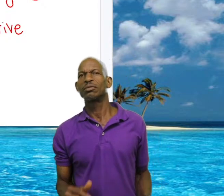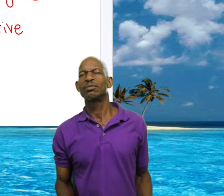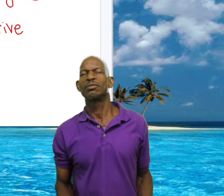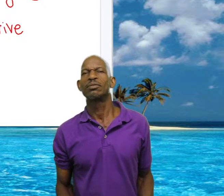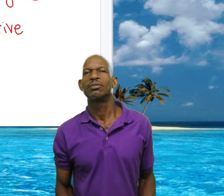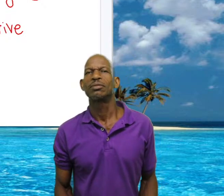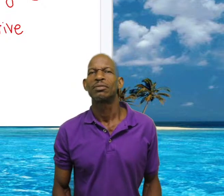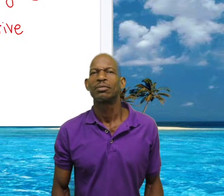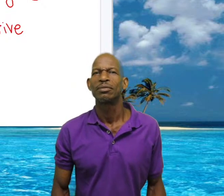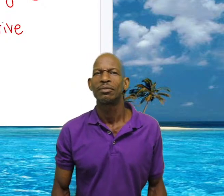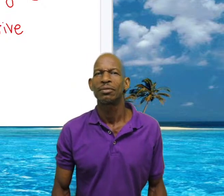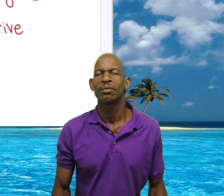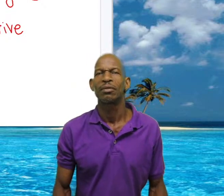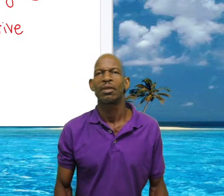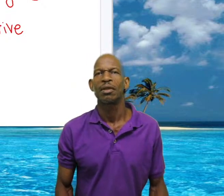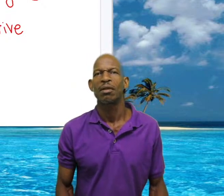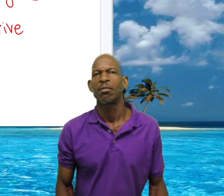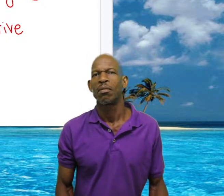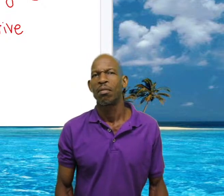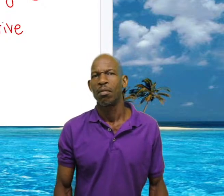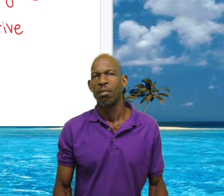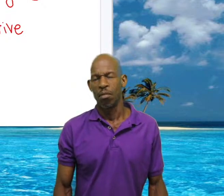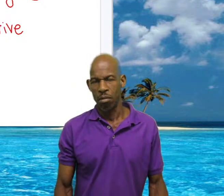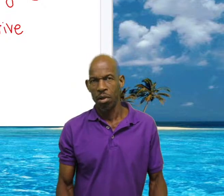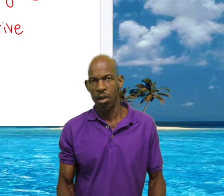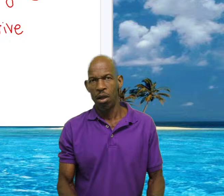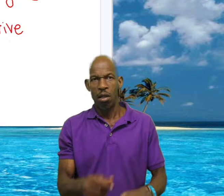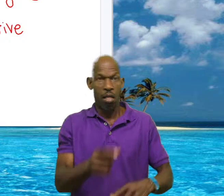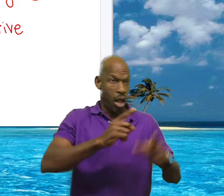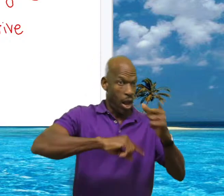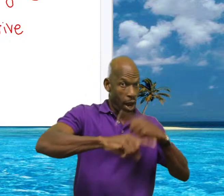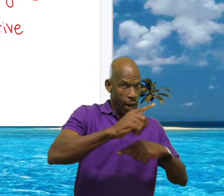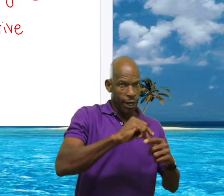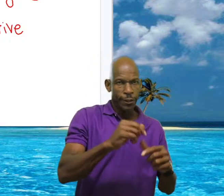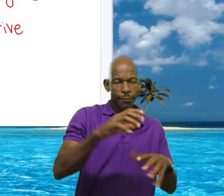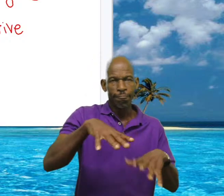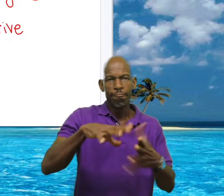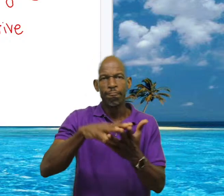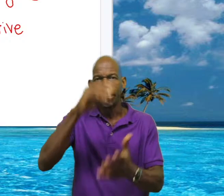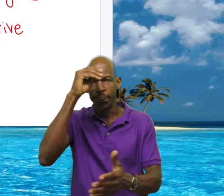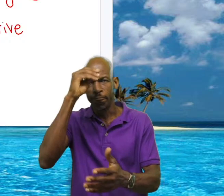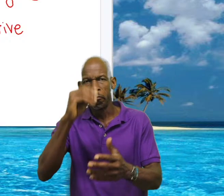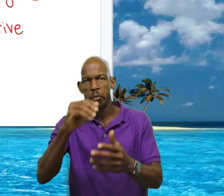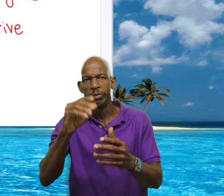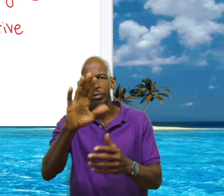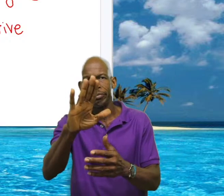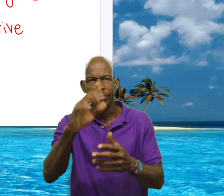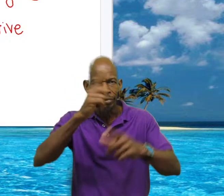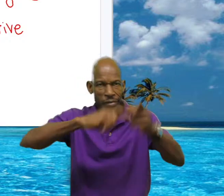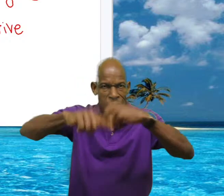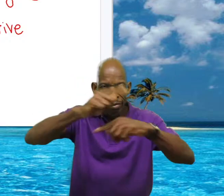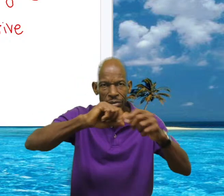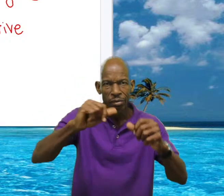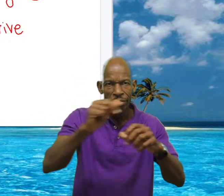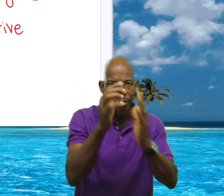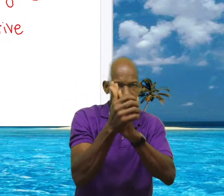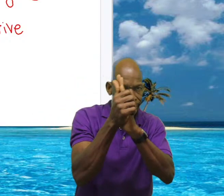have in when we are signing. So we want to improve your sign language. We want to improve your ability to